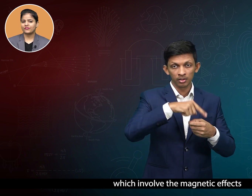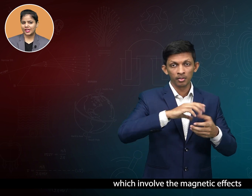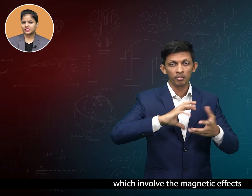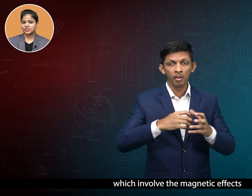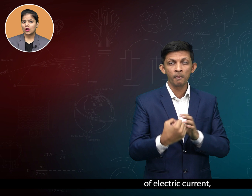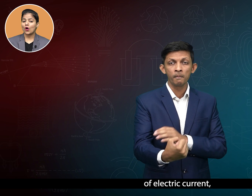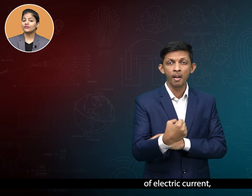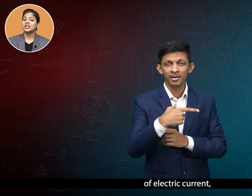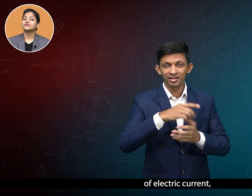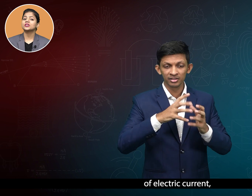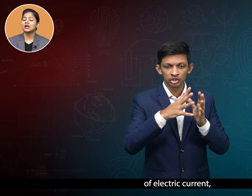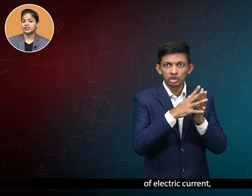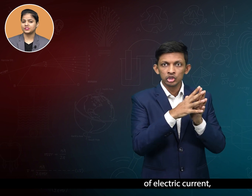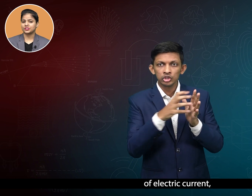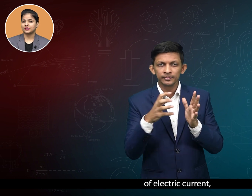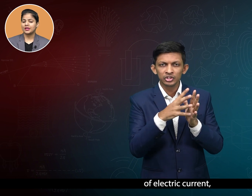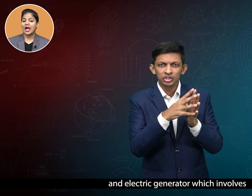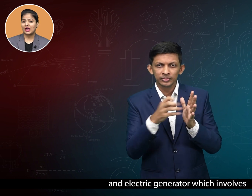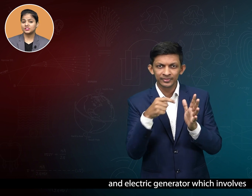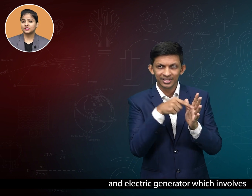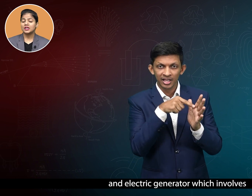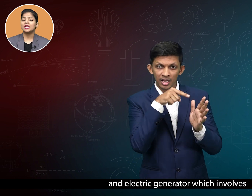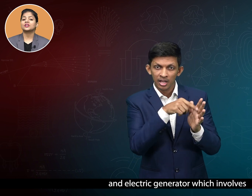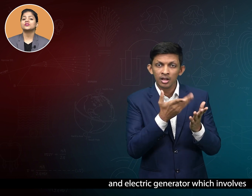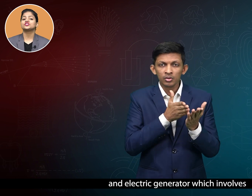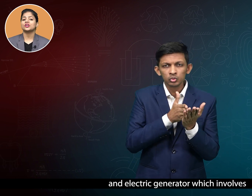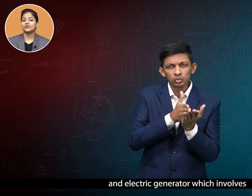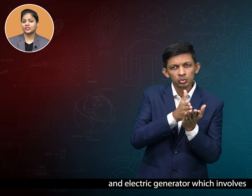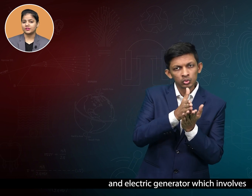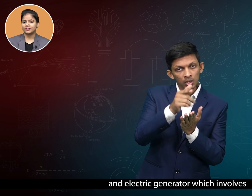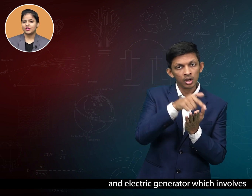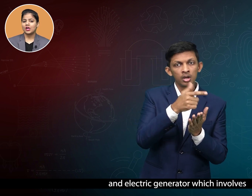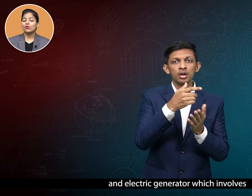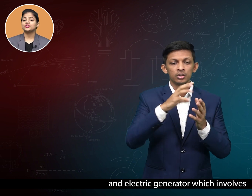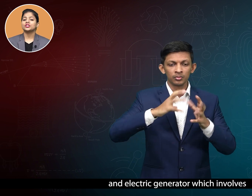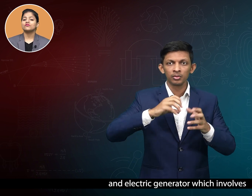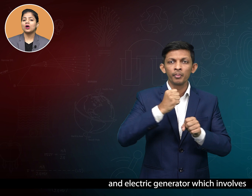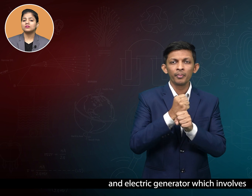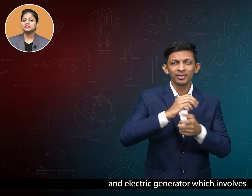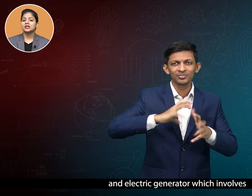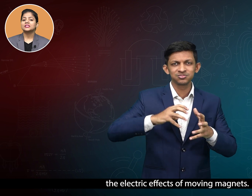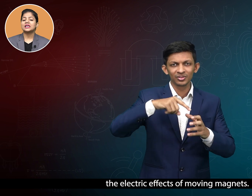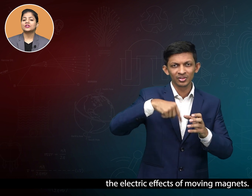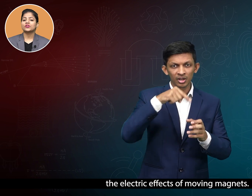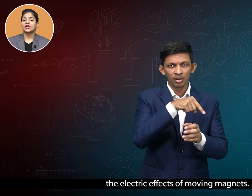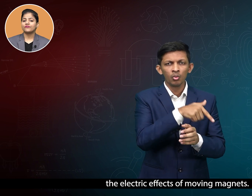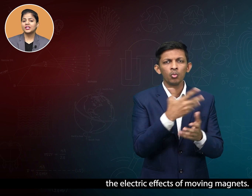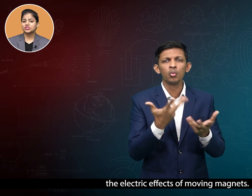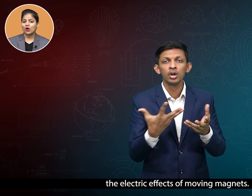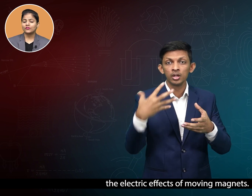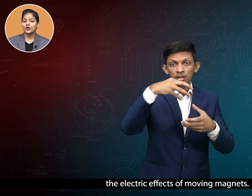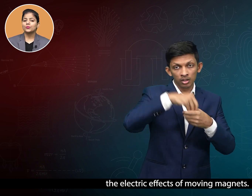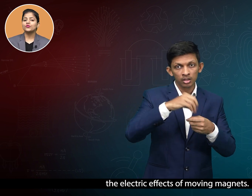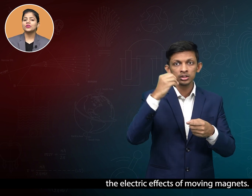magnetic effects of electric current, and electric generator, which involves the electric